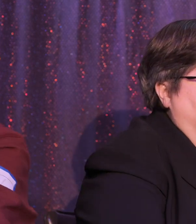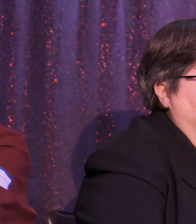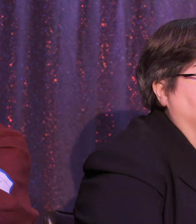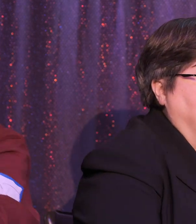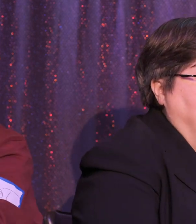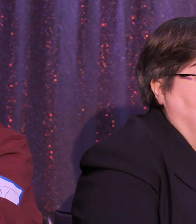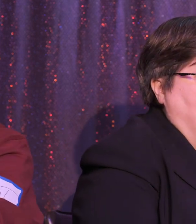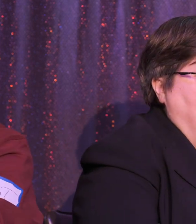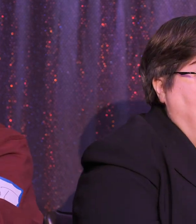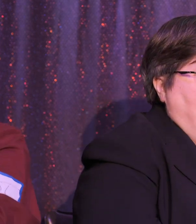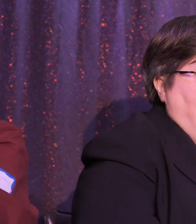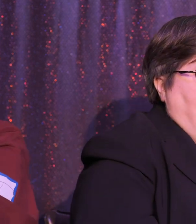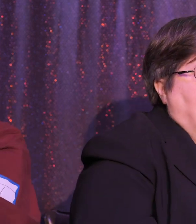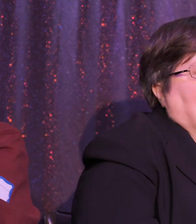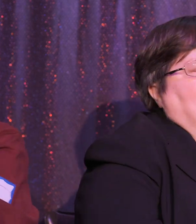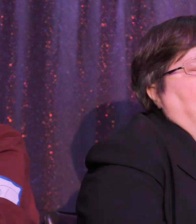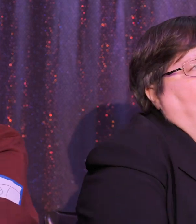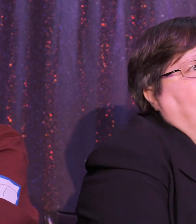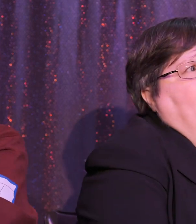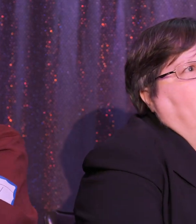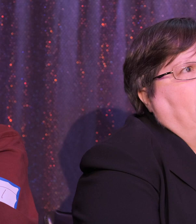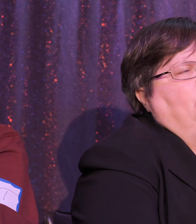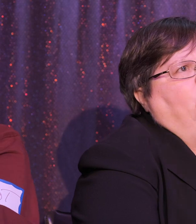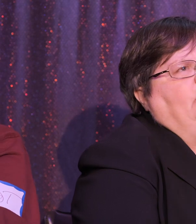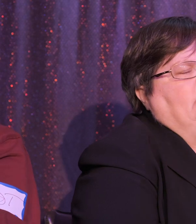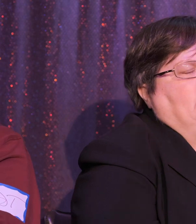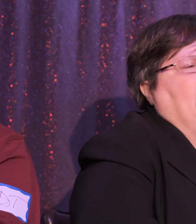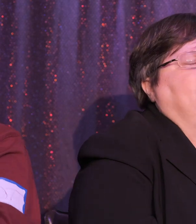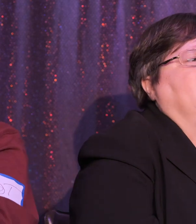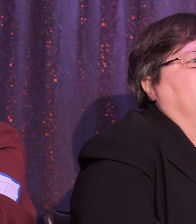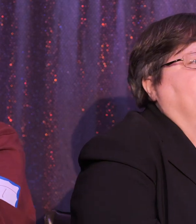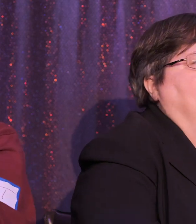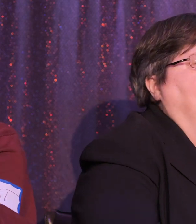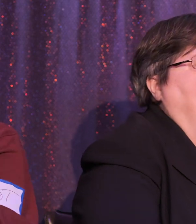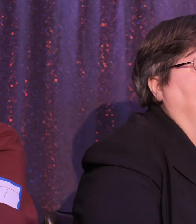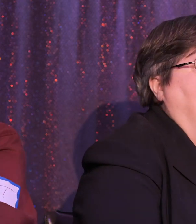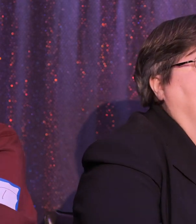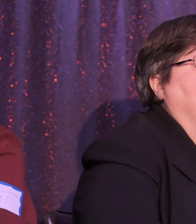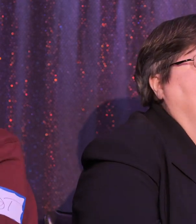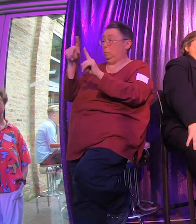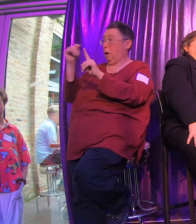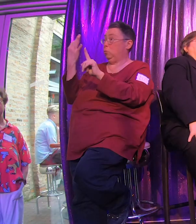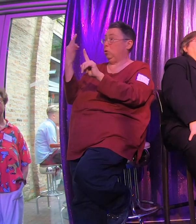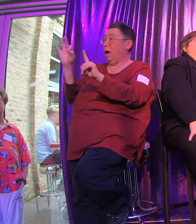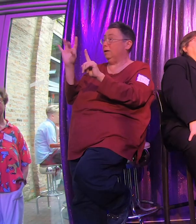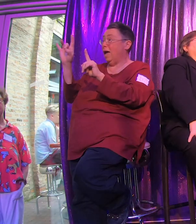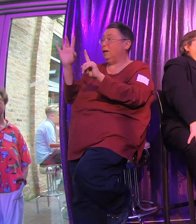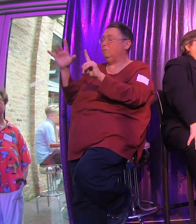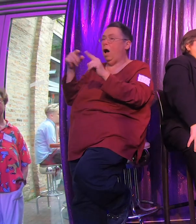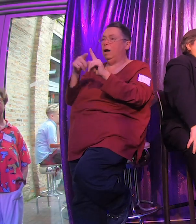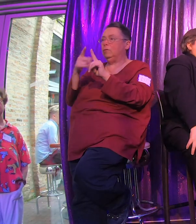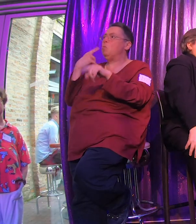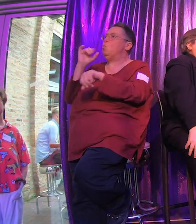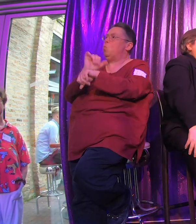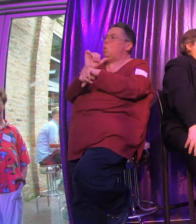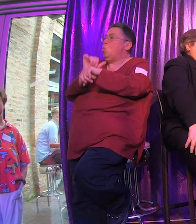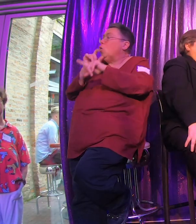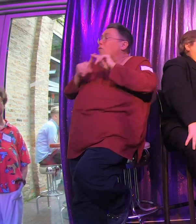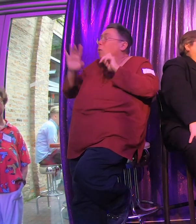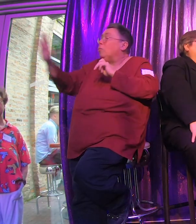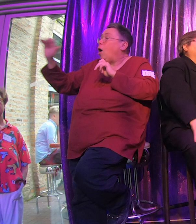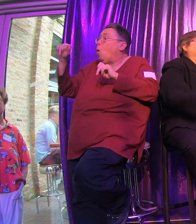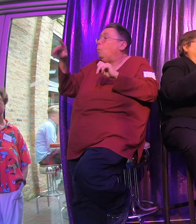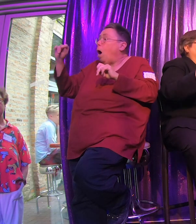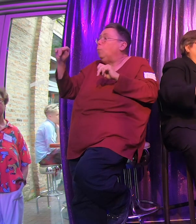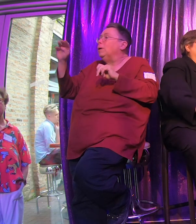he was partners with Jeff McCourt. We founded Windy City Times in September 85. We were working out of their apartment